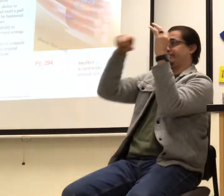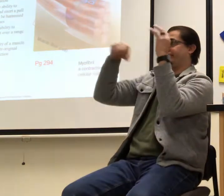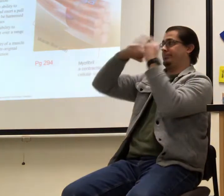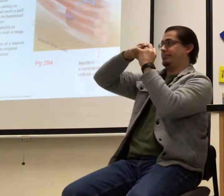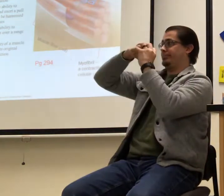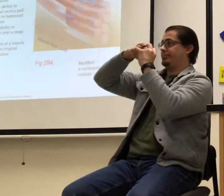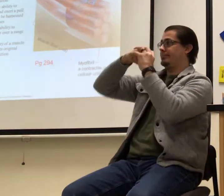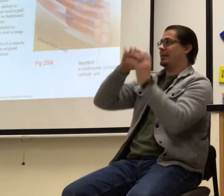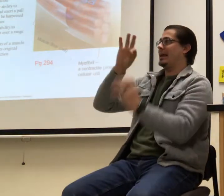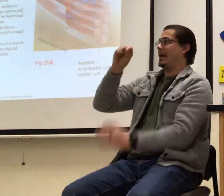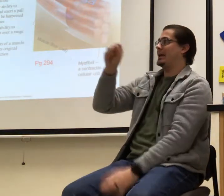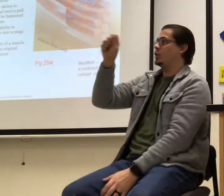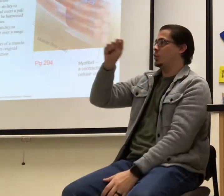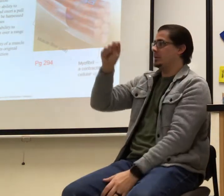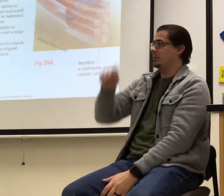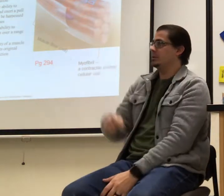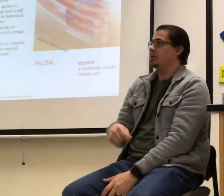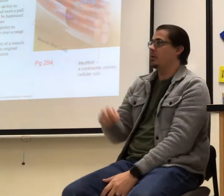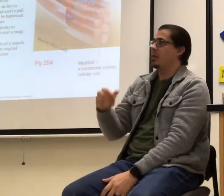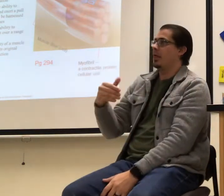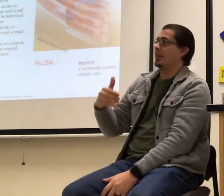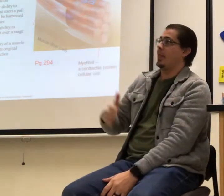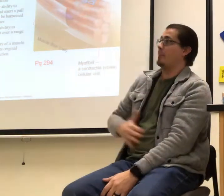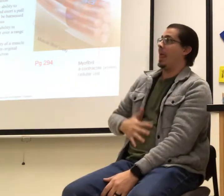You know, here's the belly of the muscle.